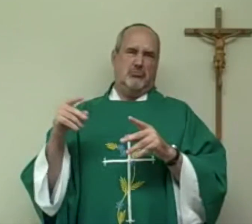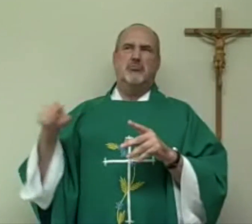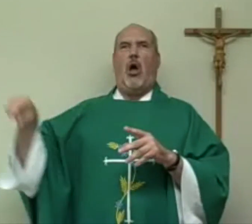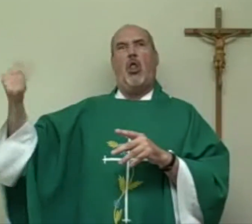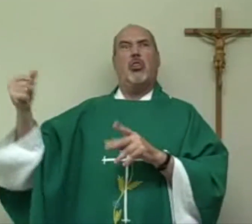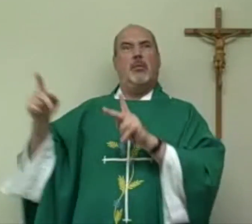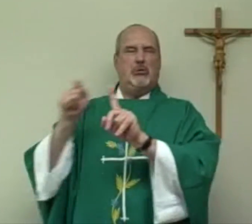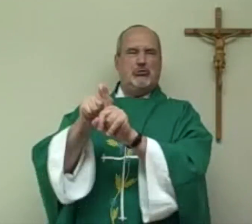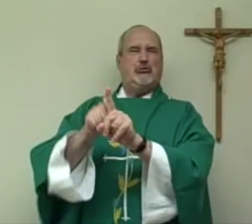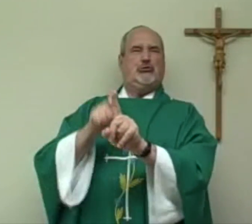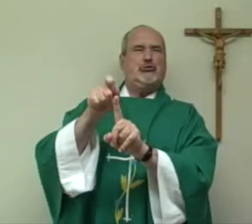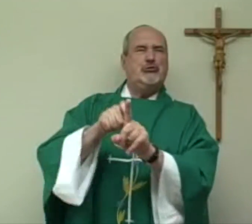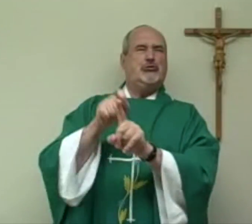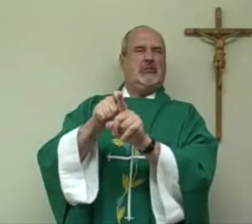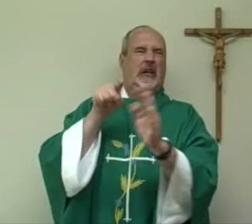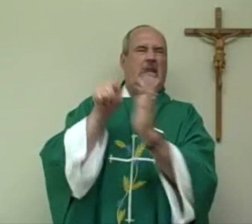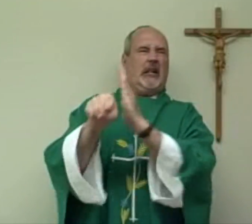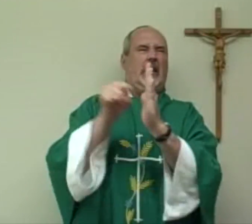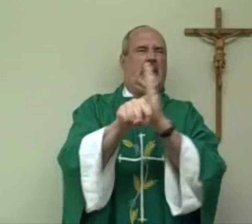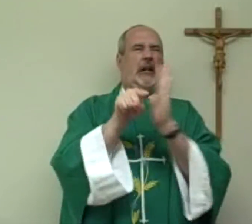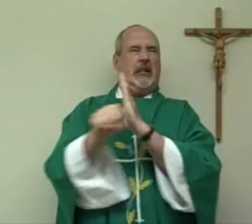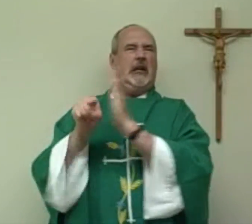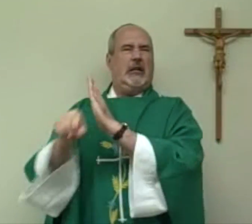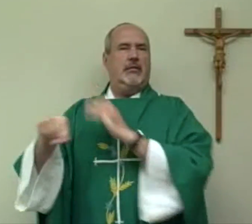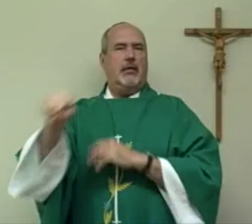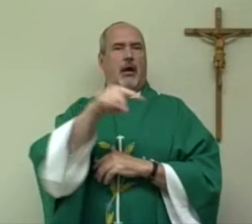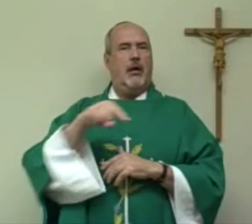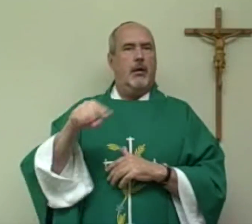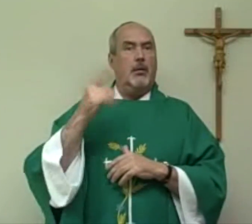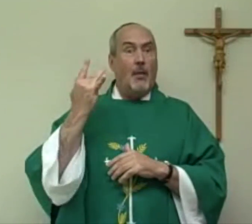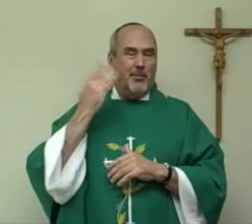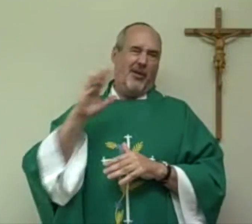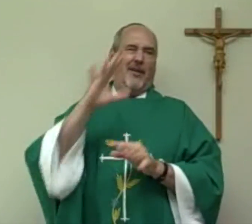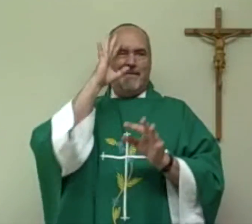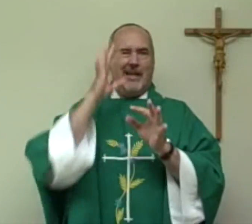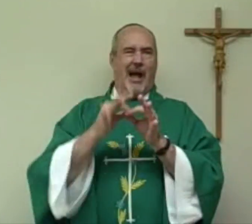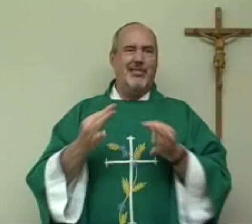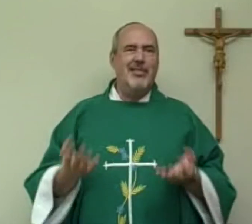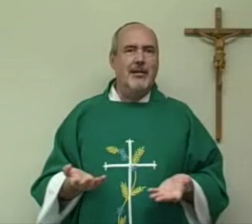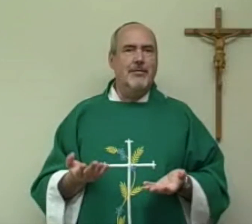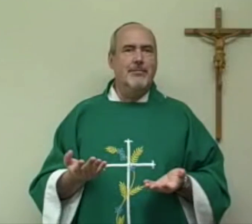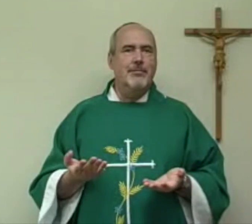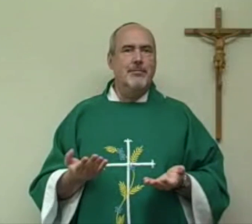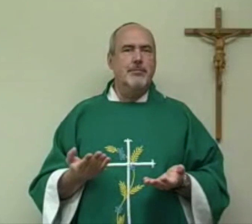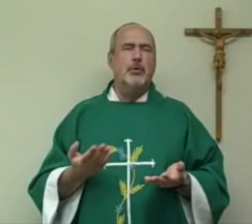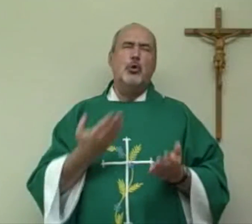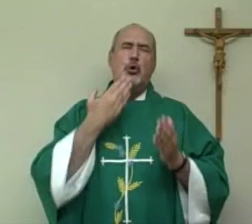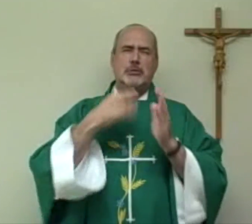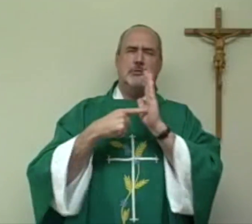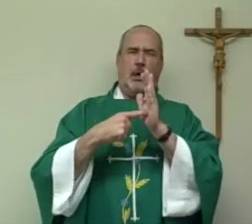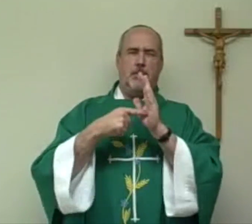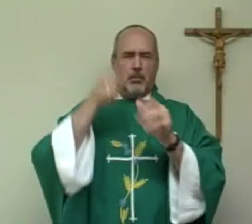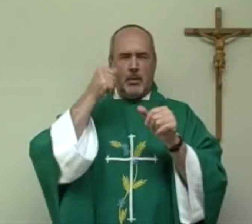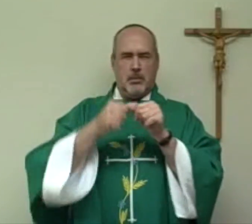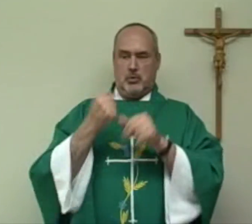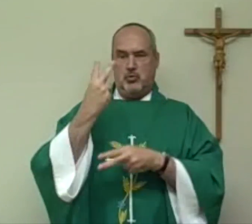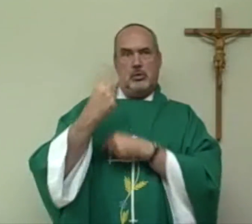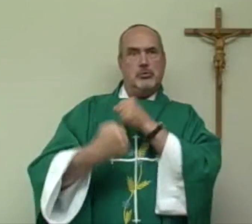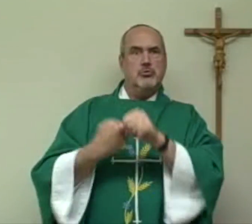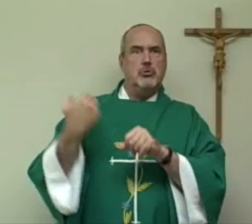that Christians in the Middle East have such a hard time. They are persecuted and they are killed simply for their faith.